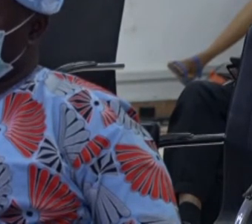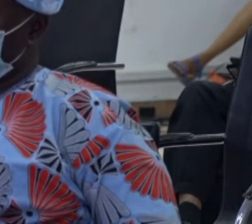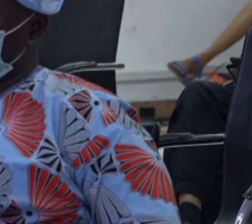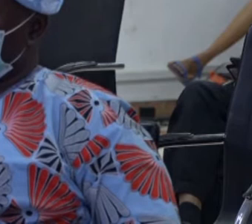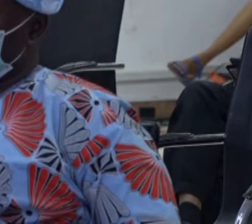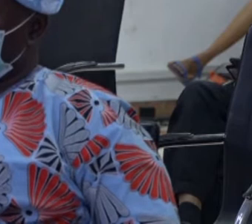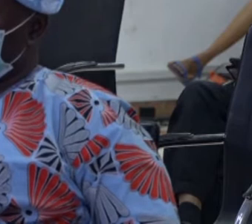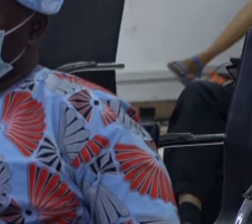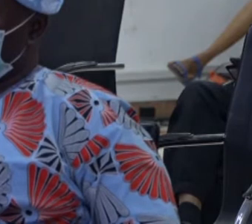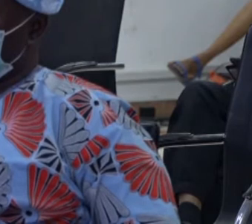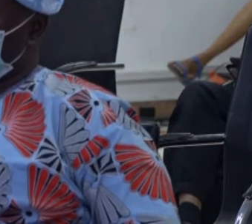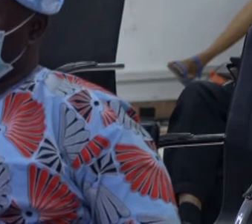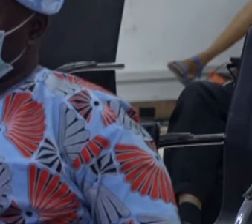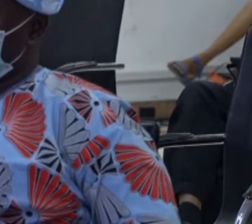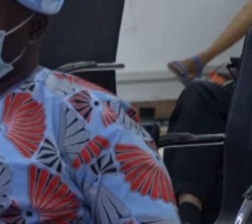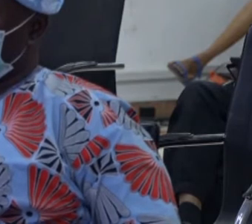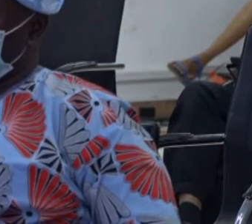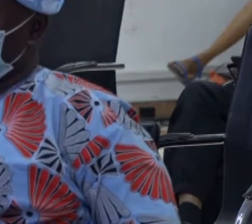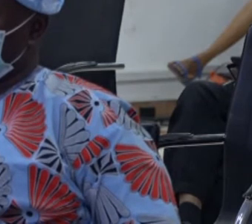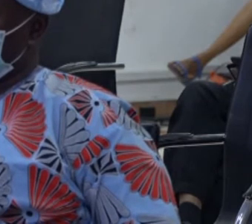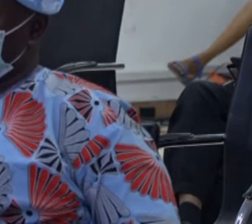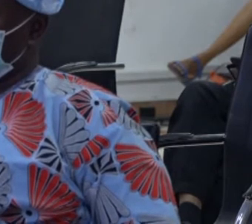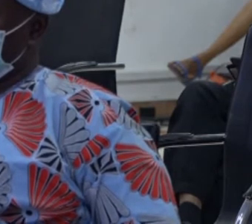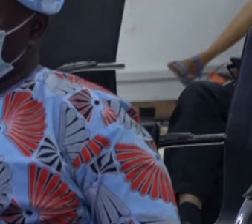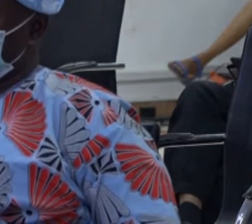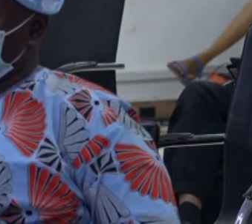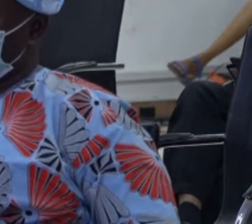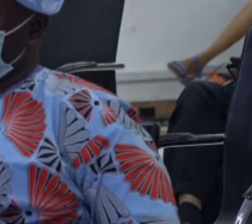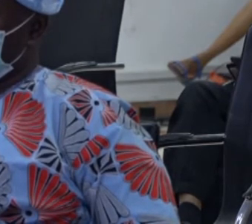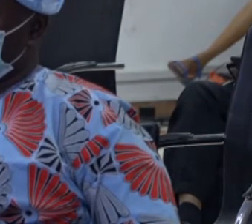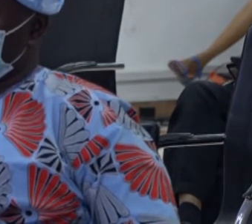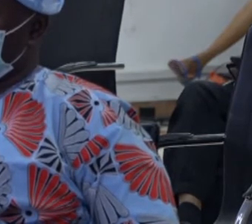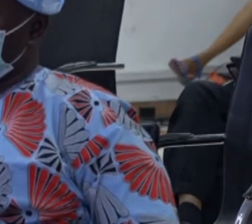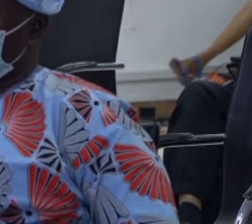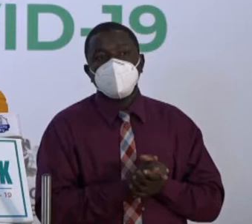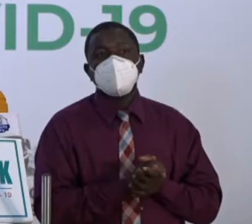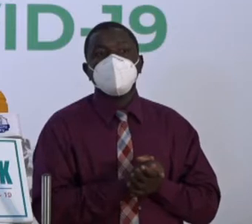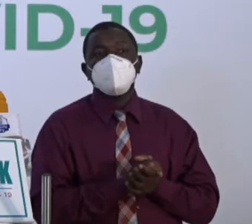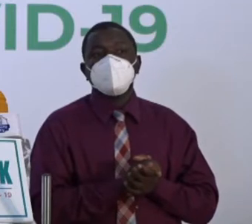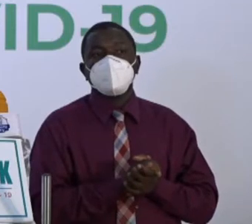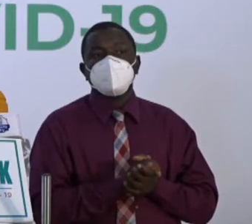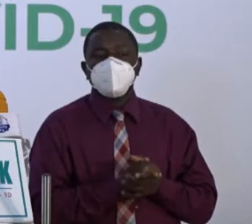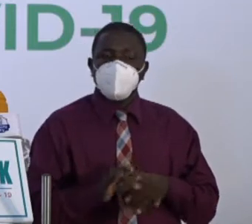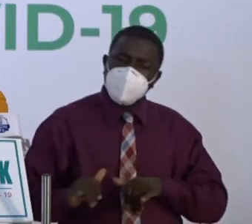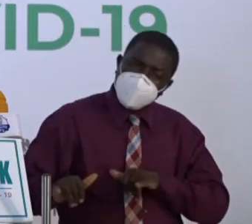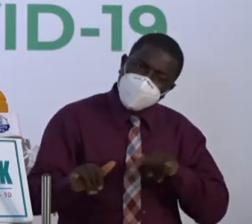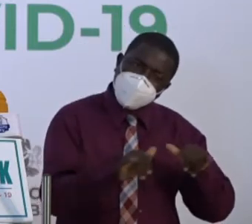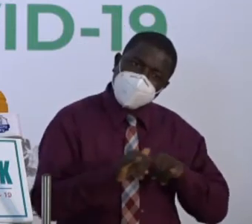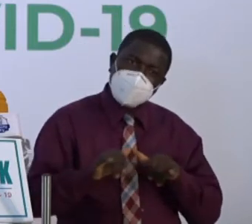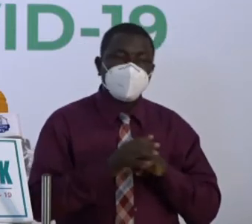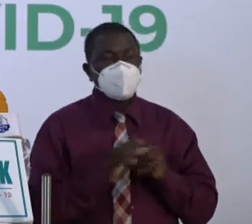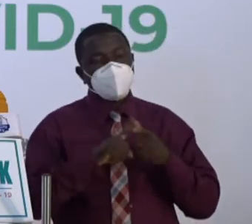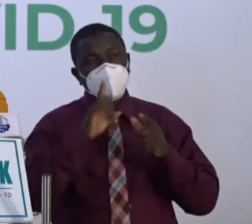and the second is the COVID-19 Resource Tracking dashboard developed by the United Nations Development Programme. Similarly,